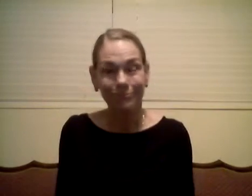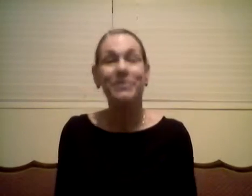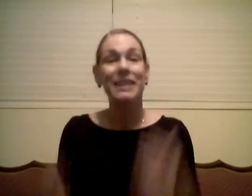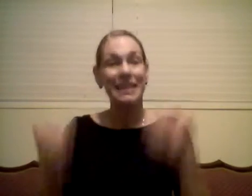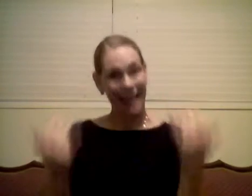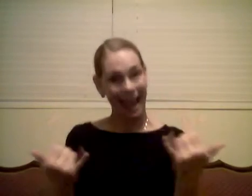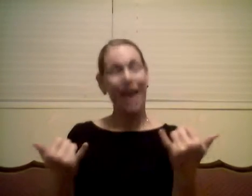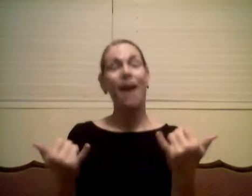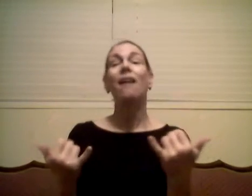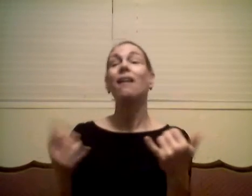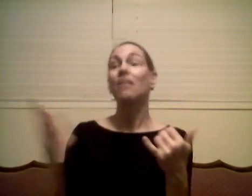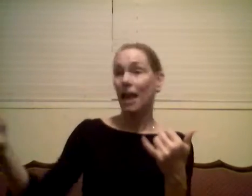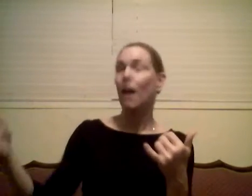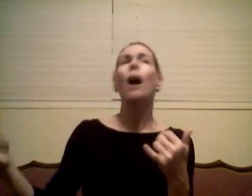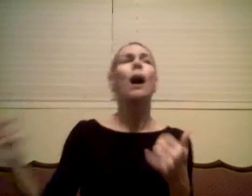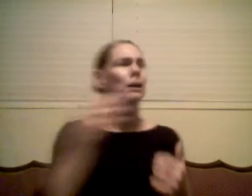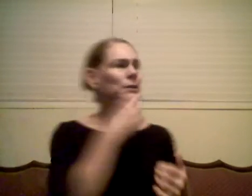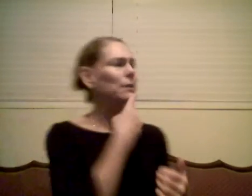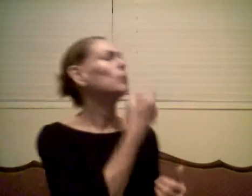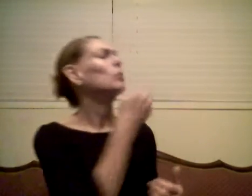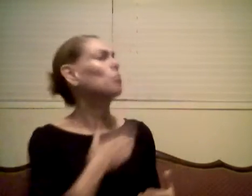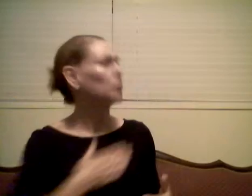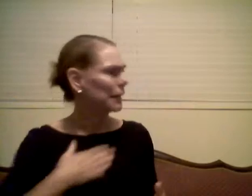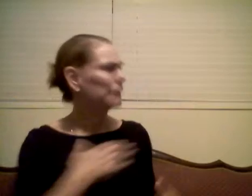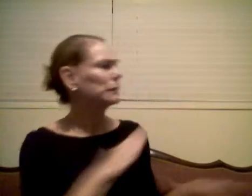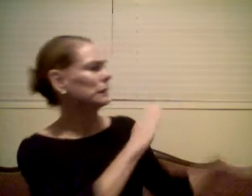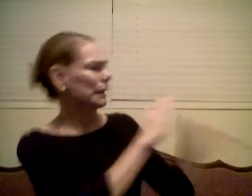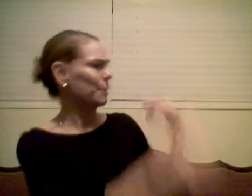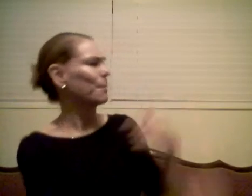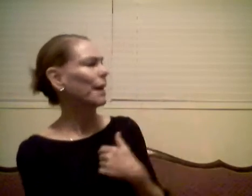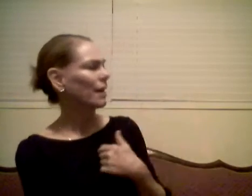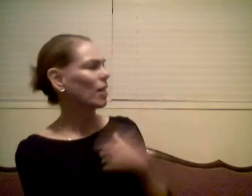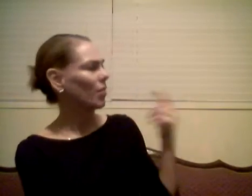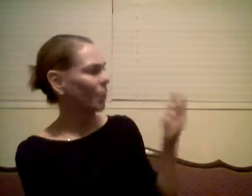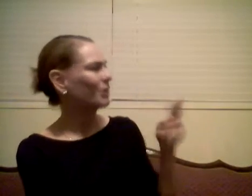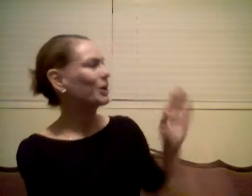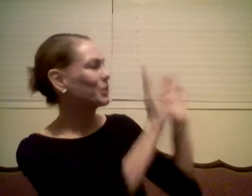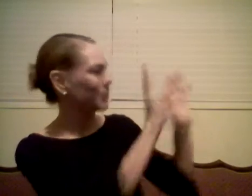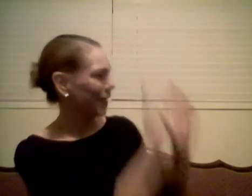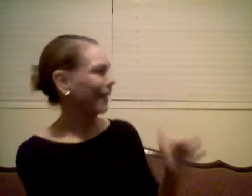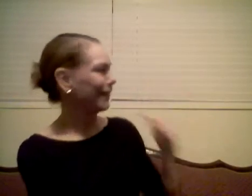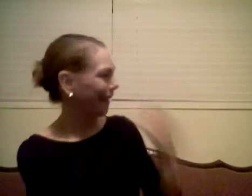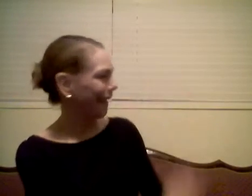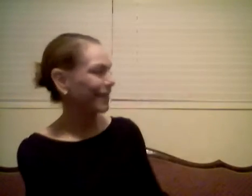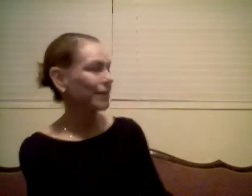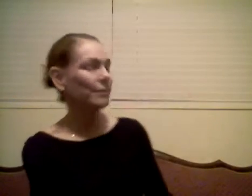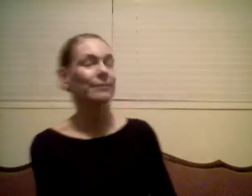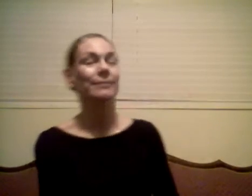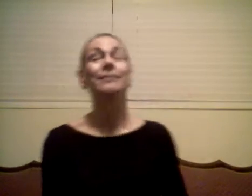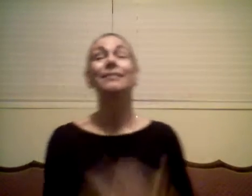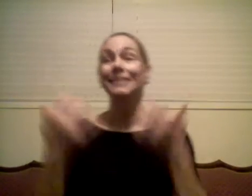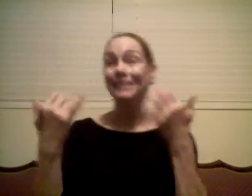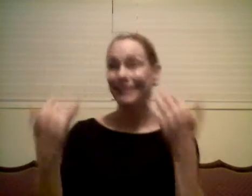commitment of the recruiter. Yeah, you know what? Actually, send me an email. An email on Thursday would be great. Now you know the appropriate way to follow